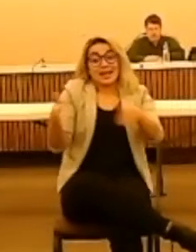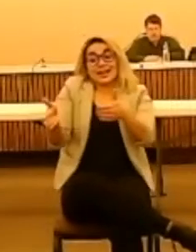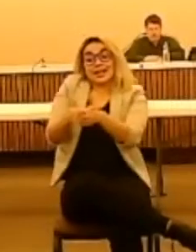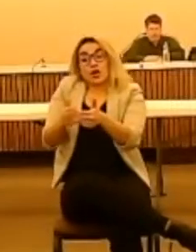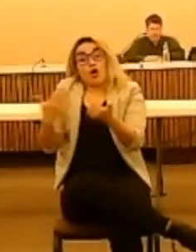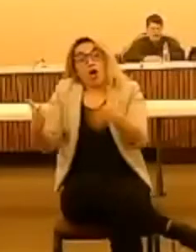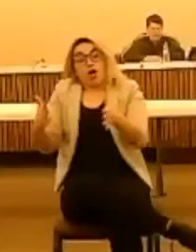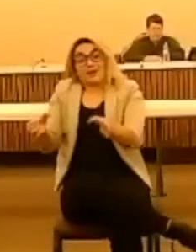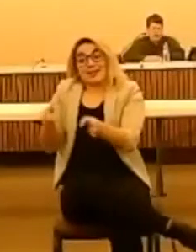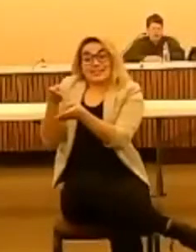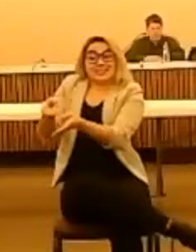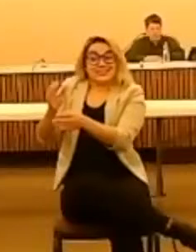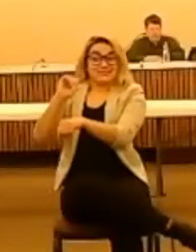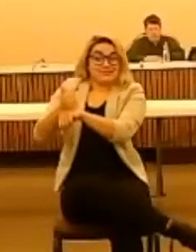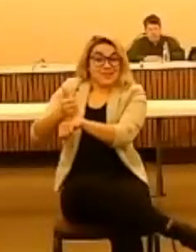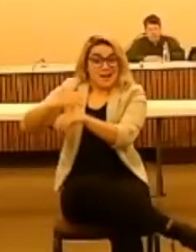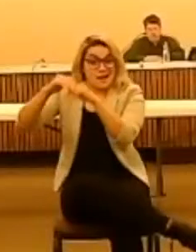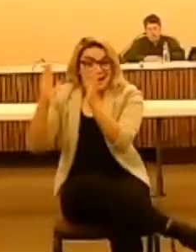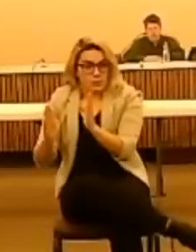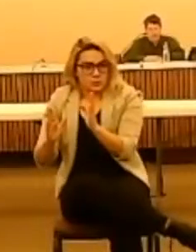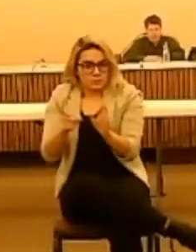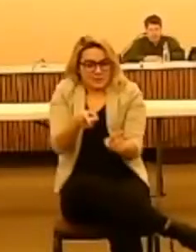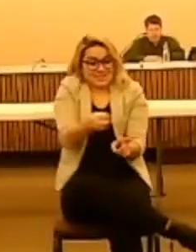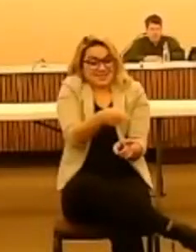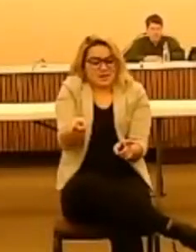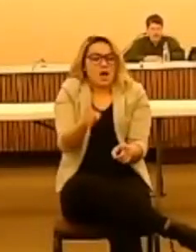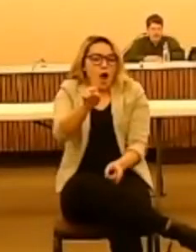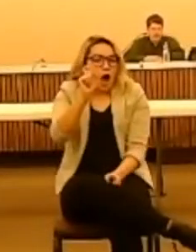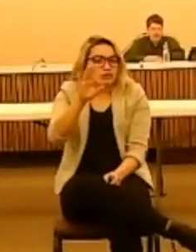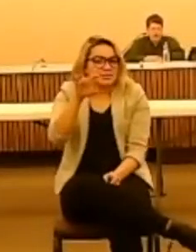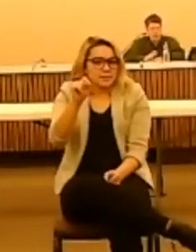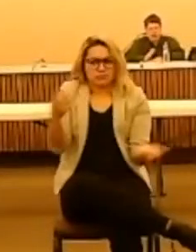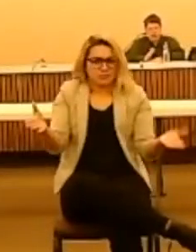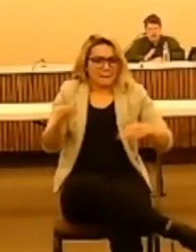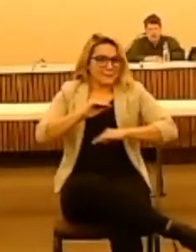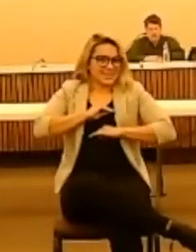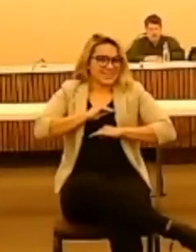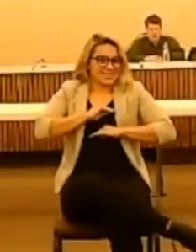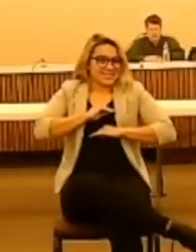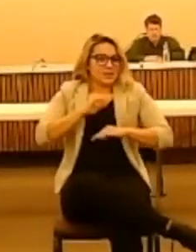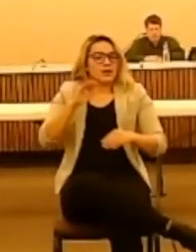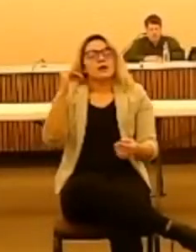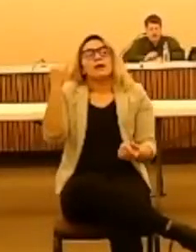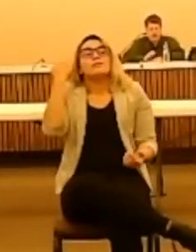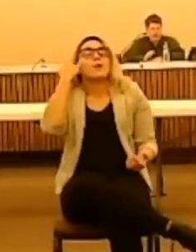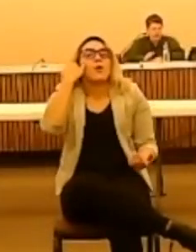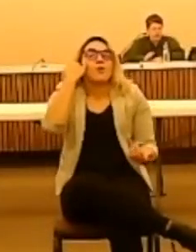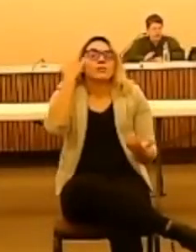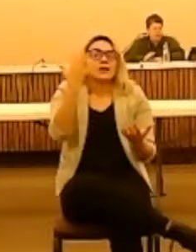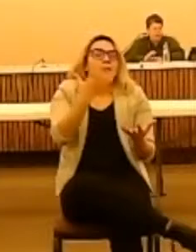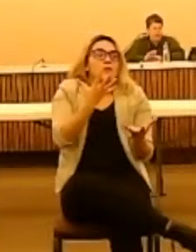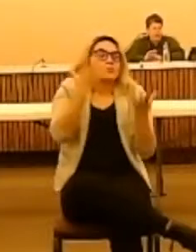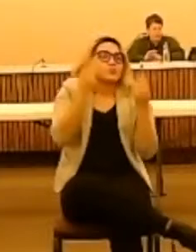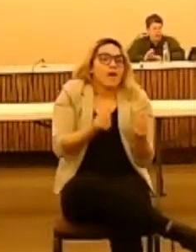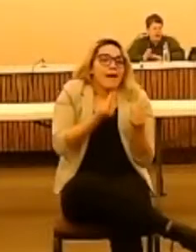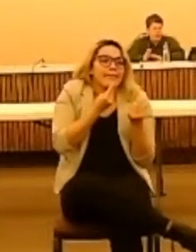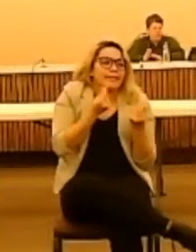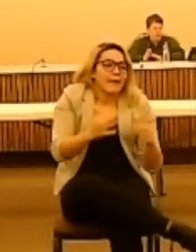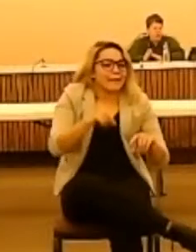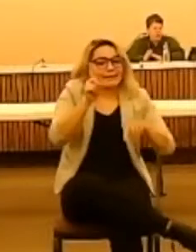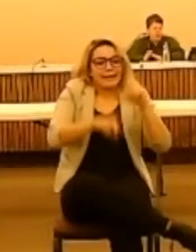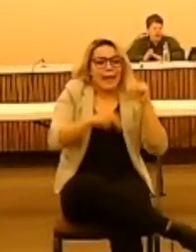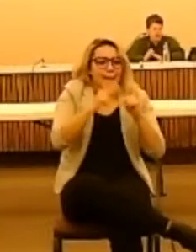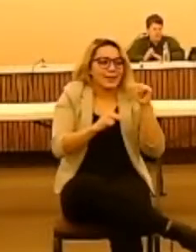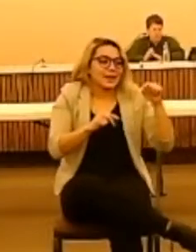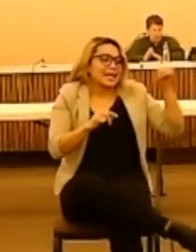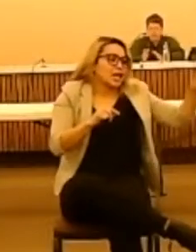You know, now if because of topography and wetlands and stuff like that, they can only get to 97 feet, again, the planning board has the